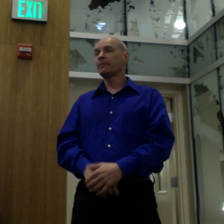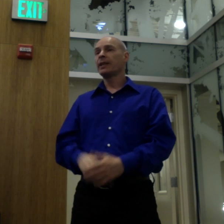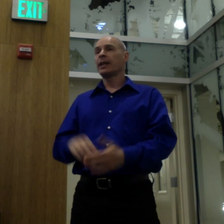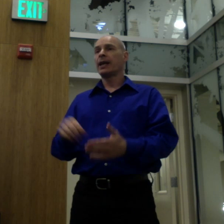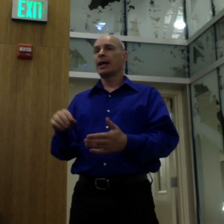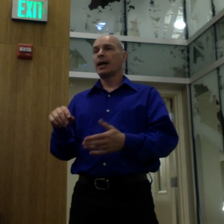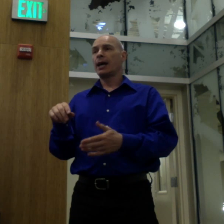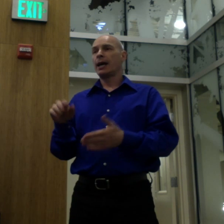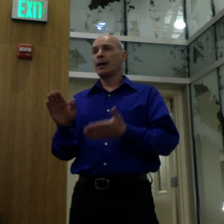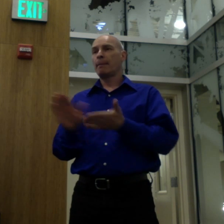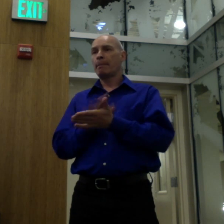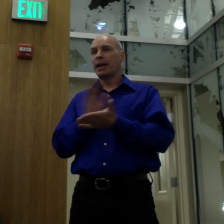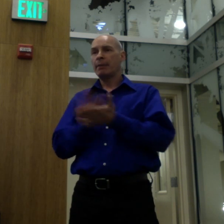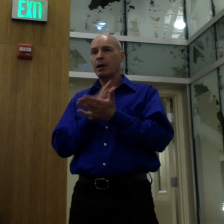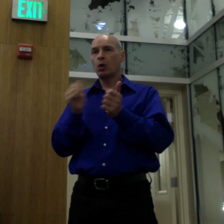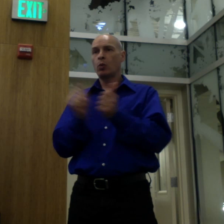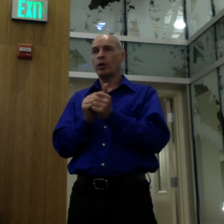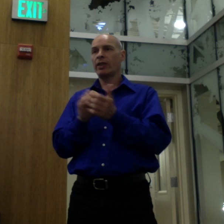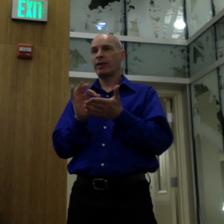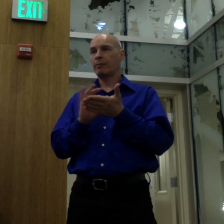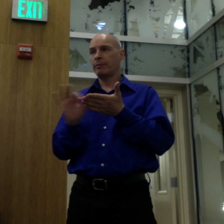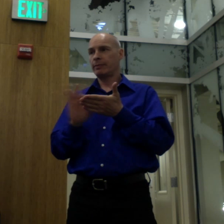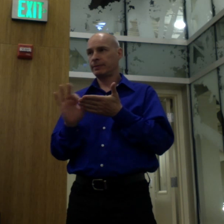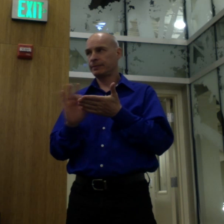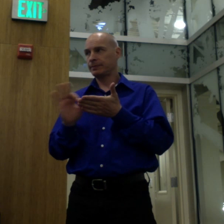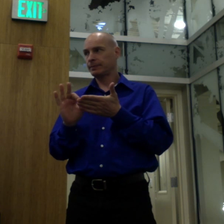Paper with a pencil,